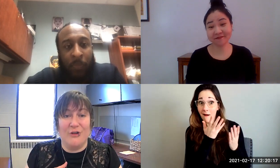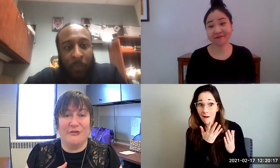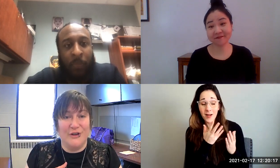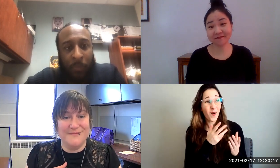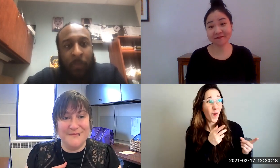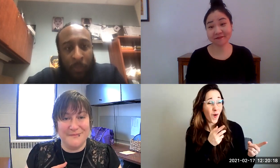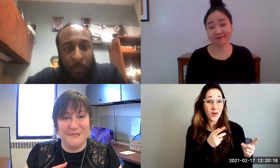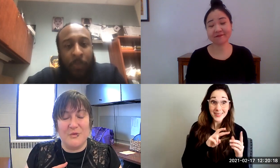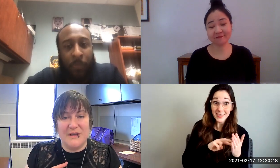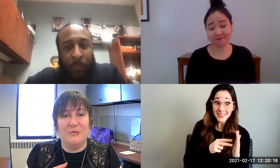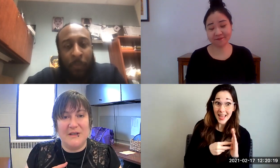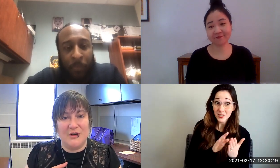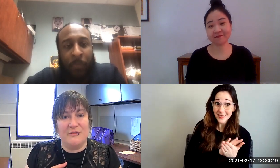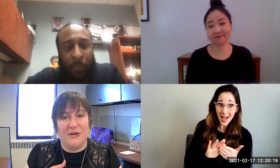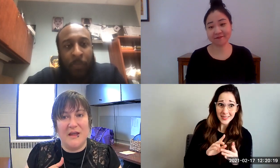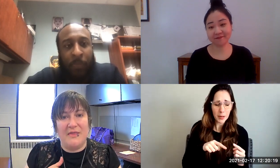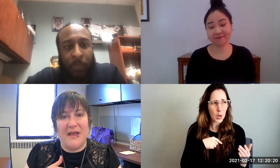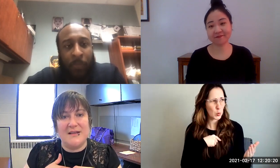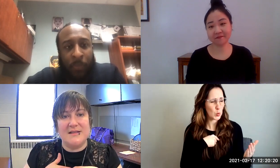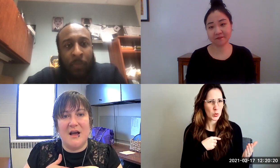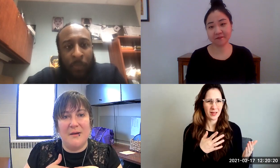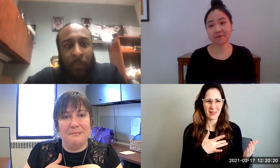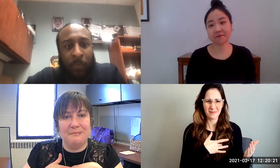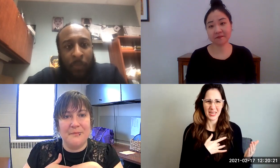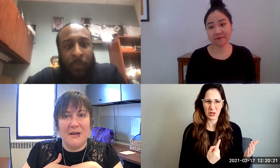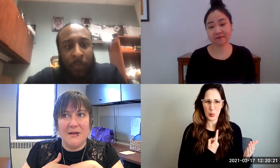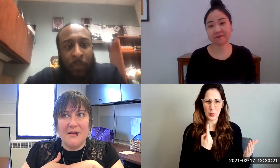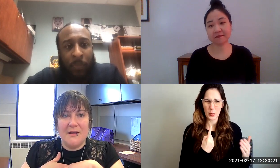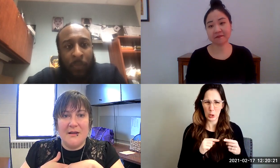are hurtful, really, really hurtful. And that's,